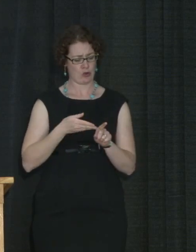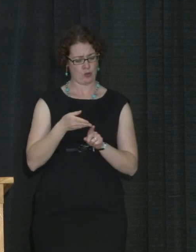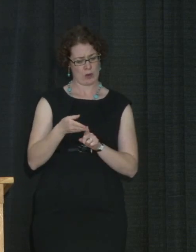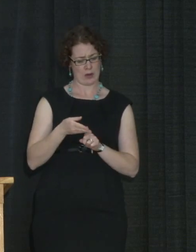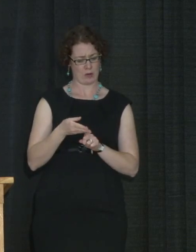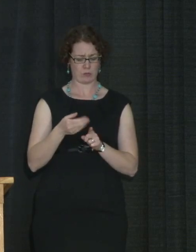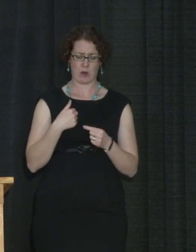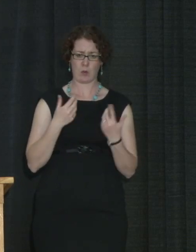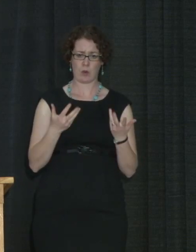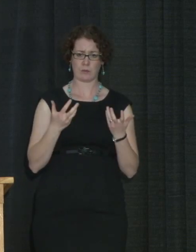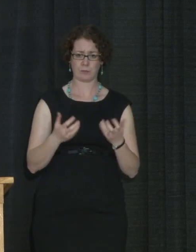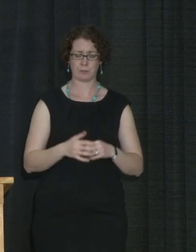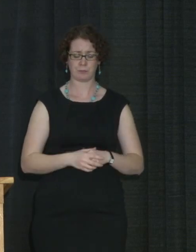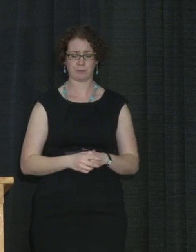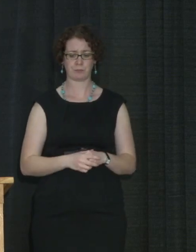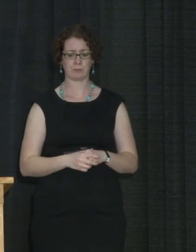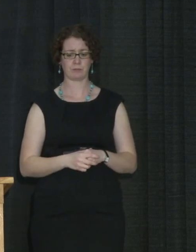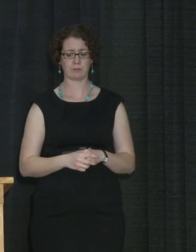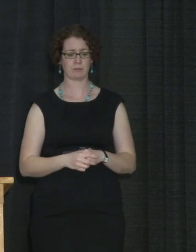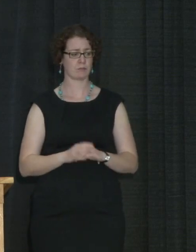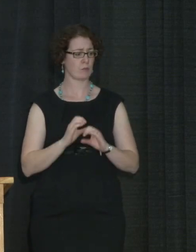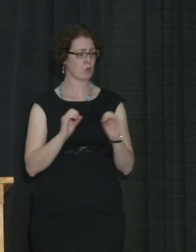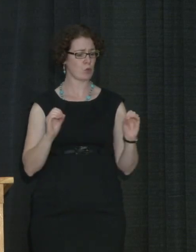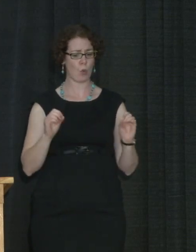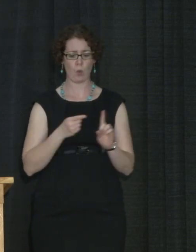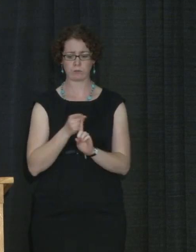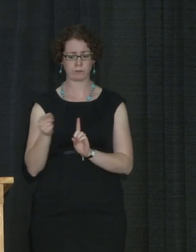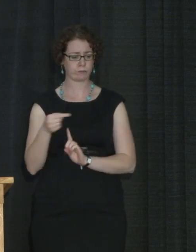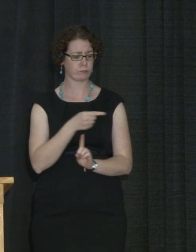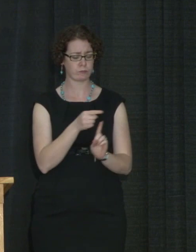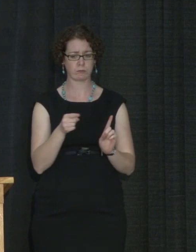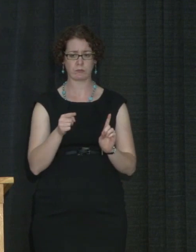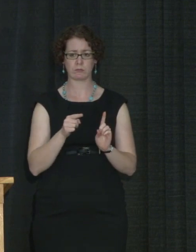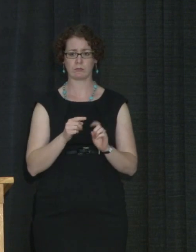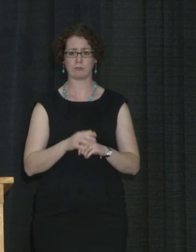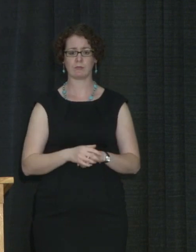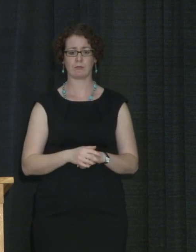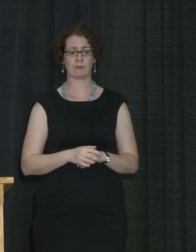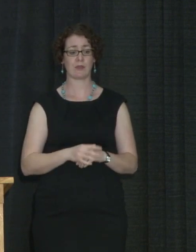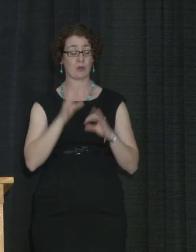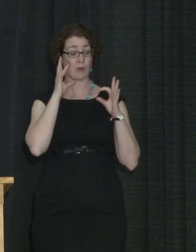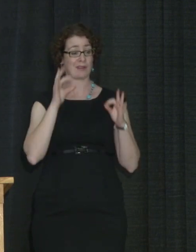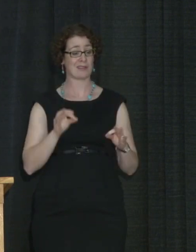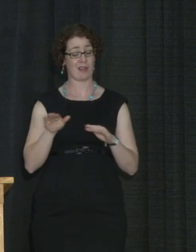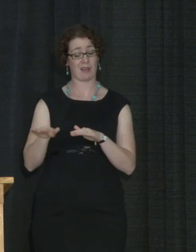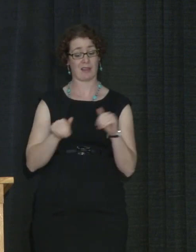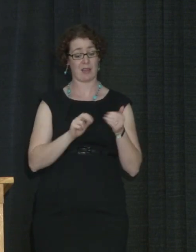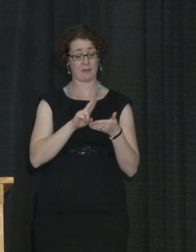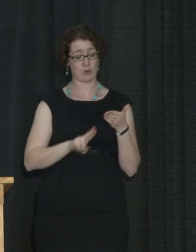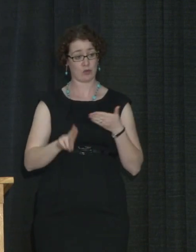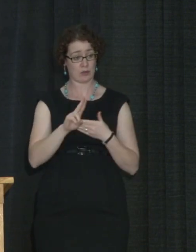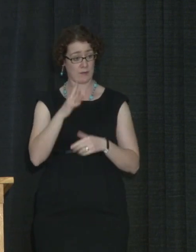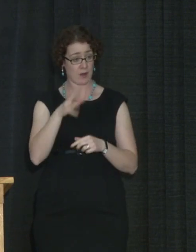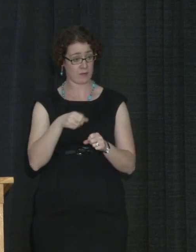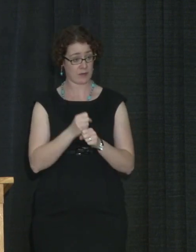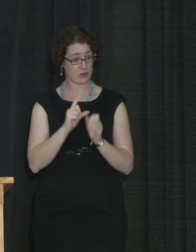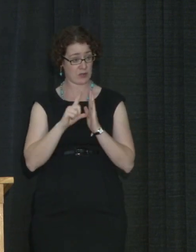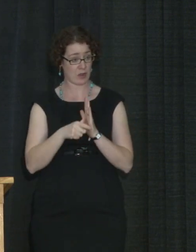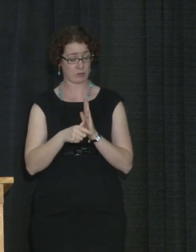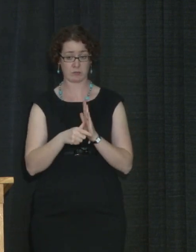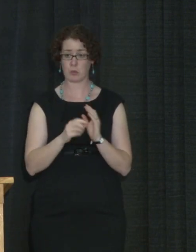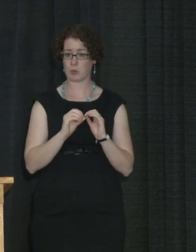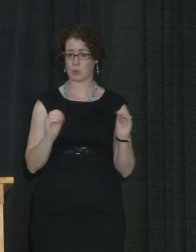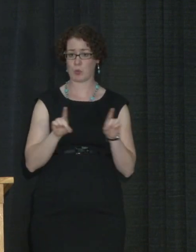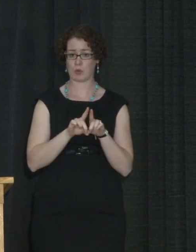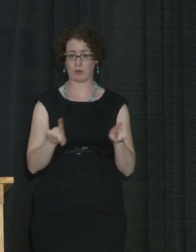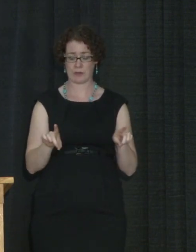me. I had no direction. So I left university after 5 years without a